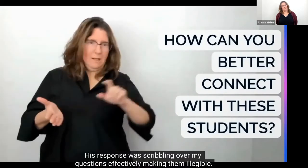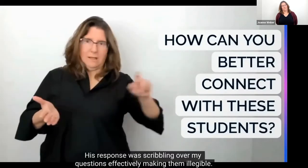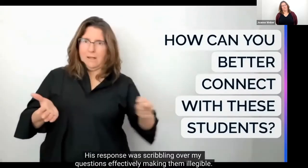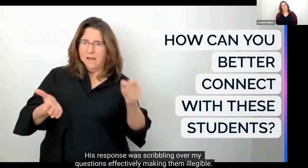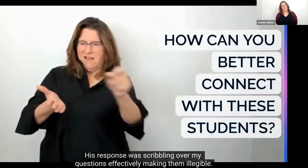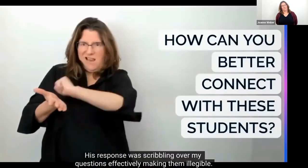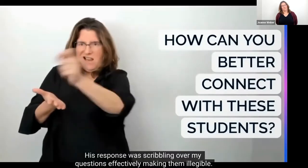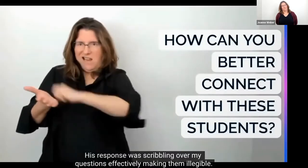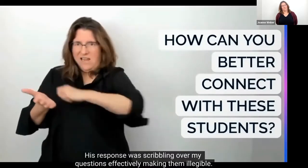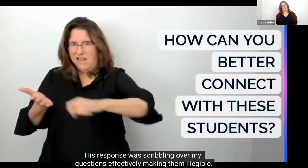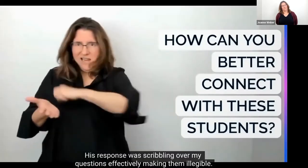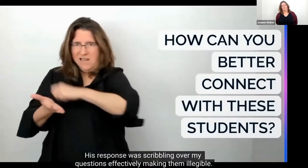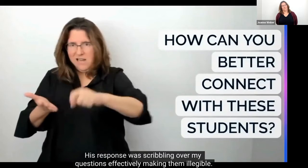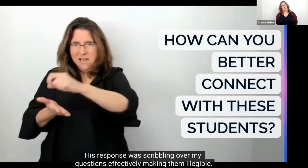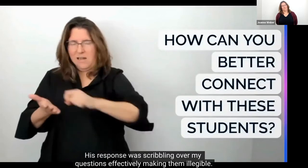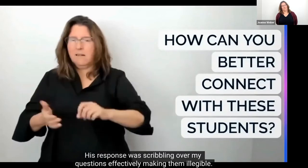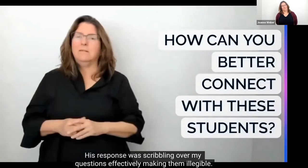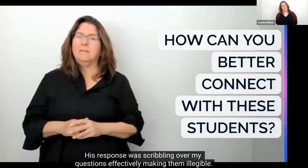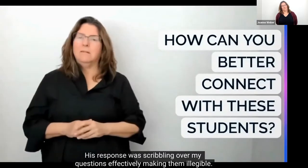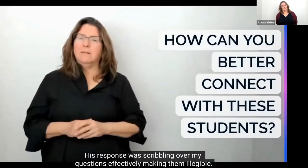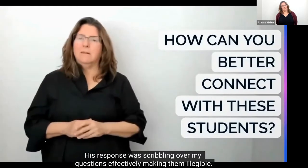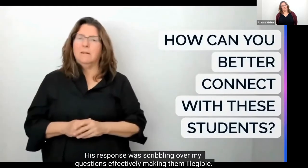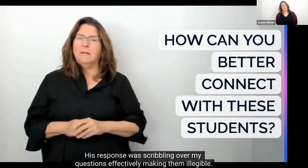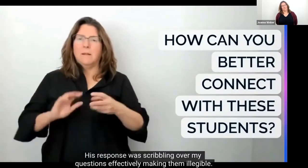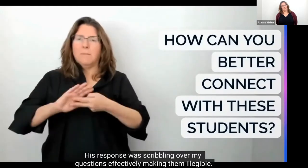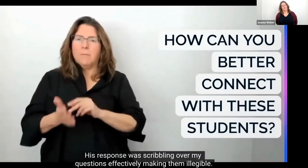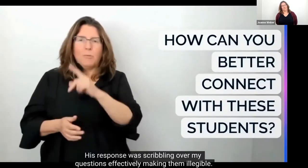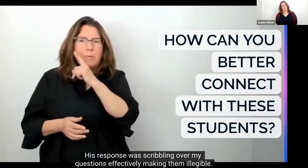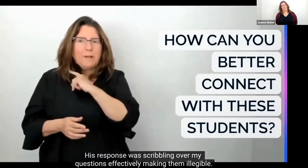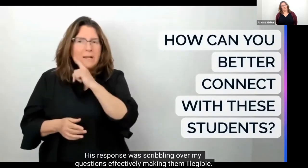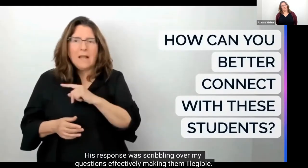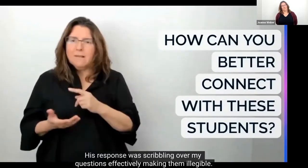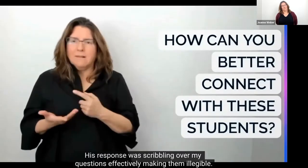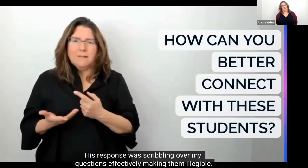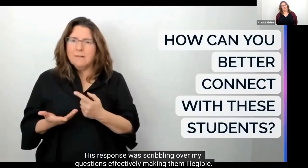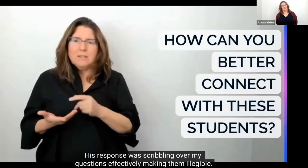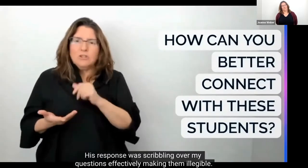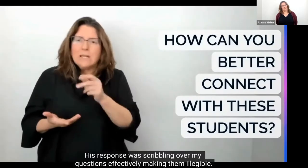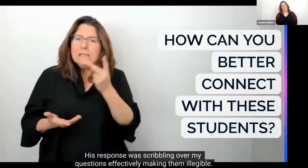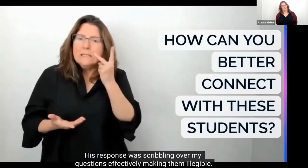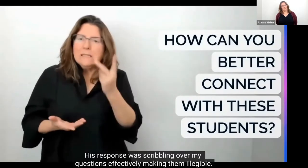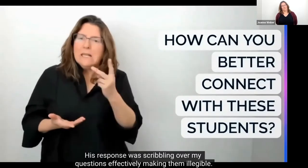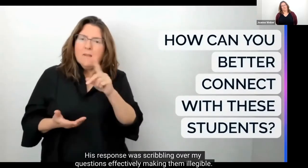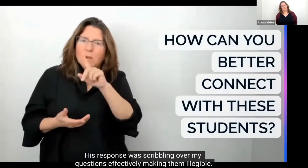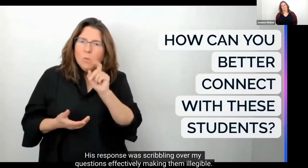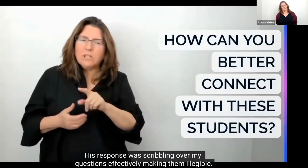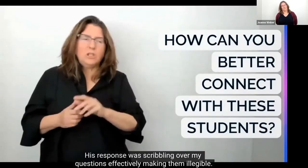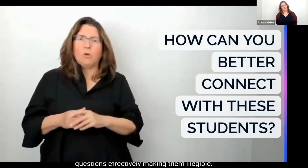His response was scribbling over my questions, effectively making them illegible.